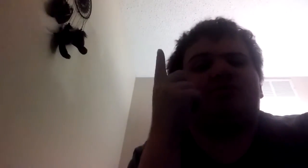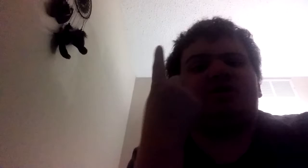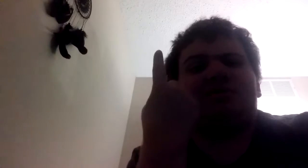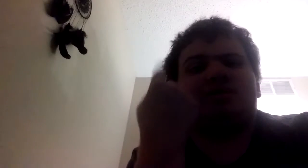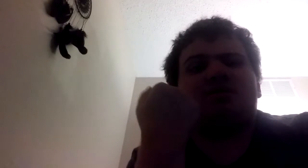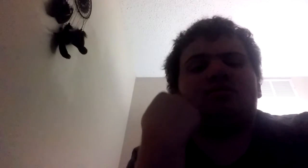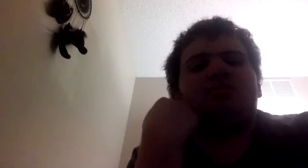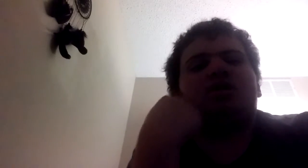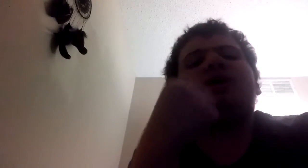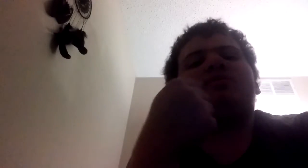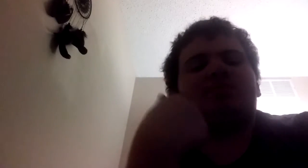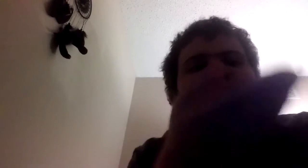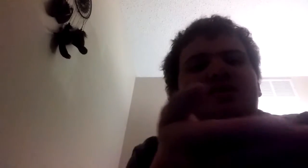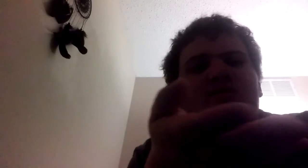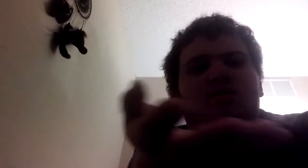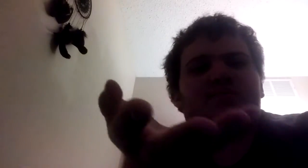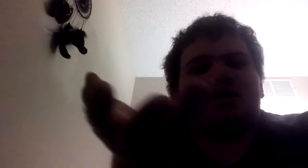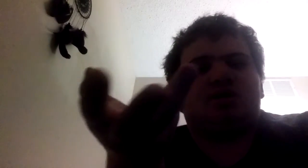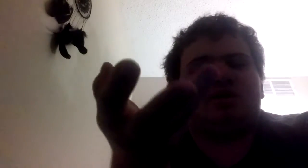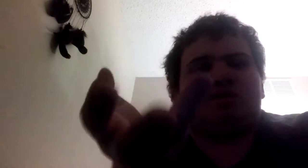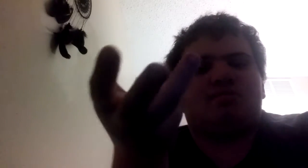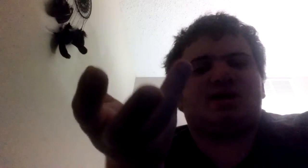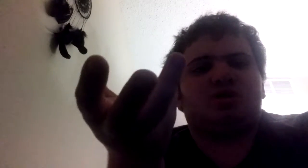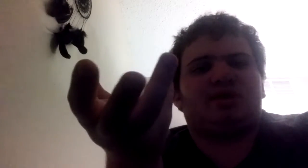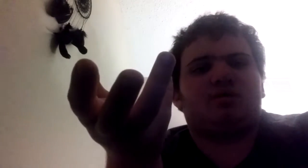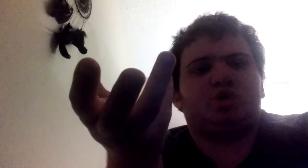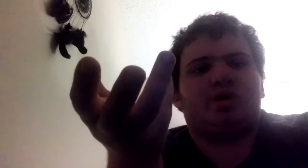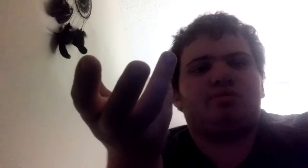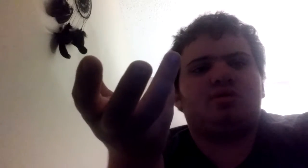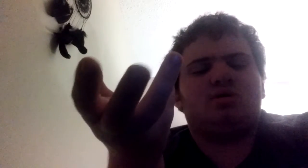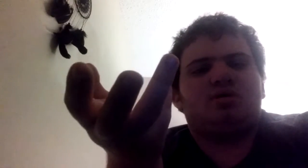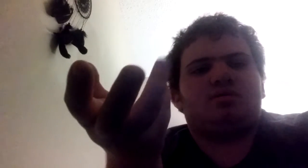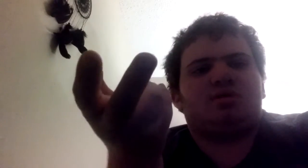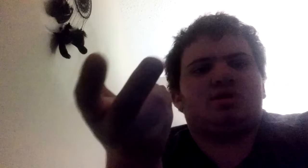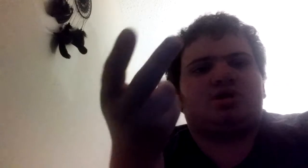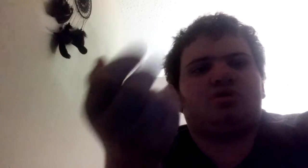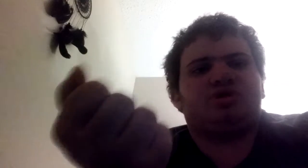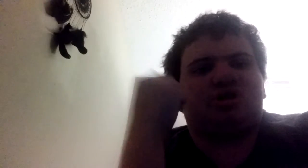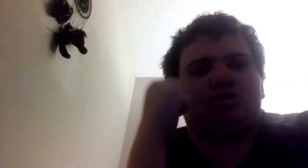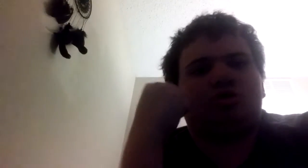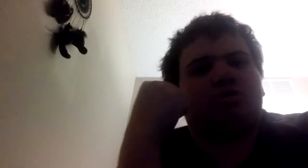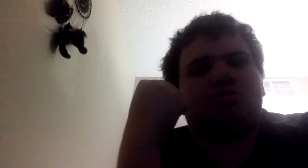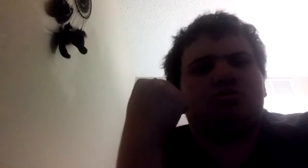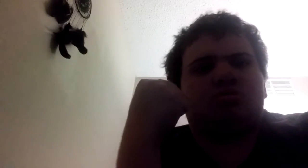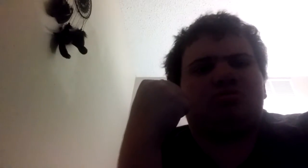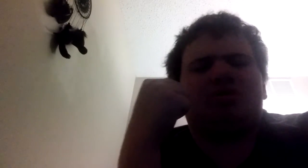video he was. You guys remember that song back in 2012? It's called Thunder. Was